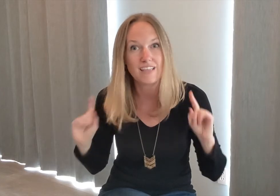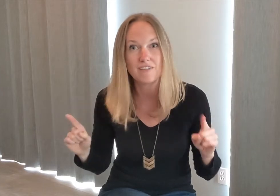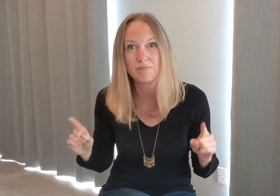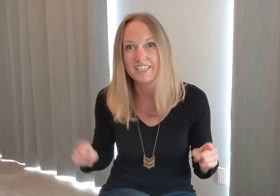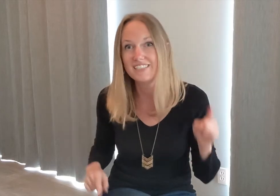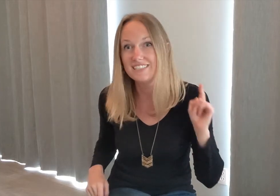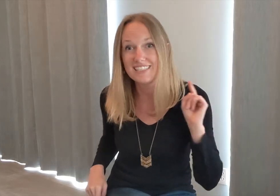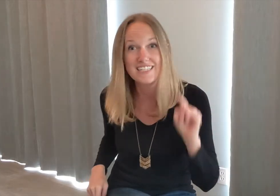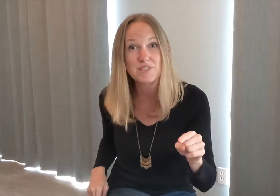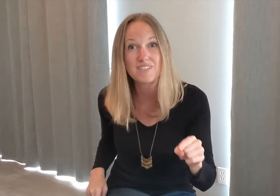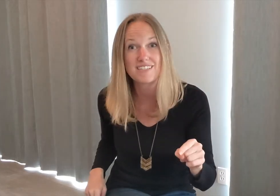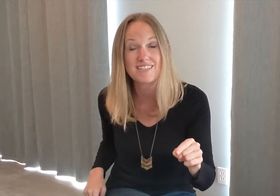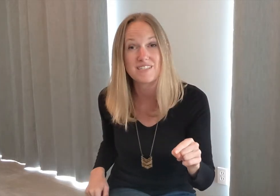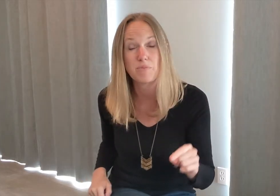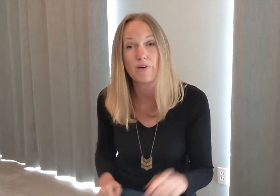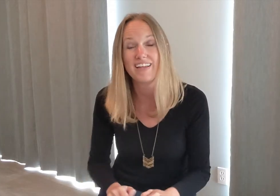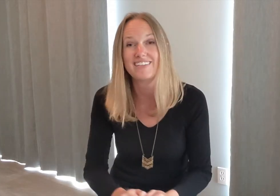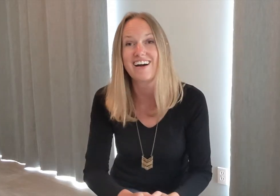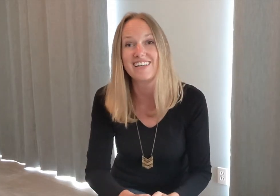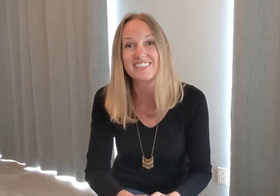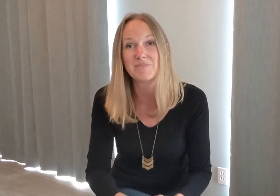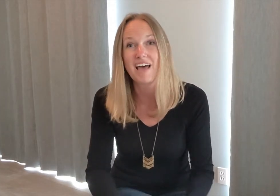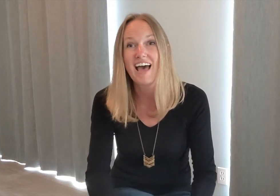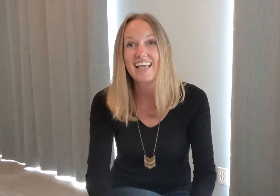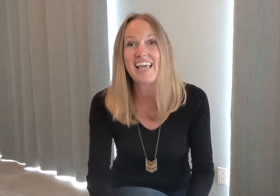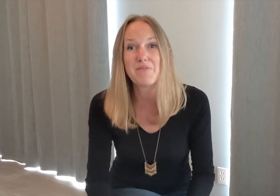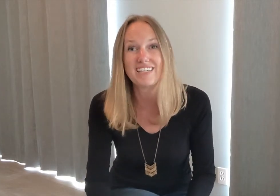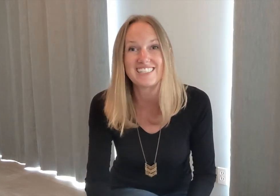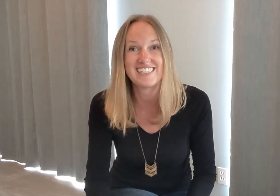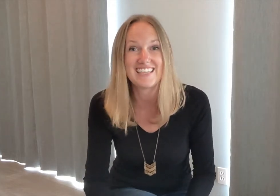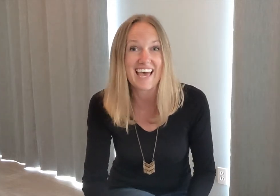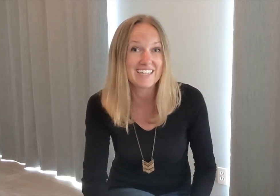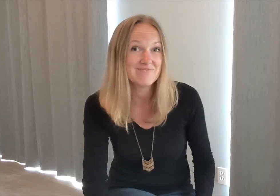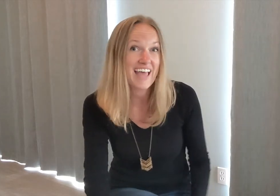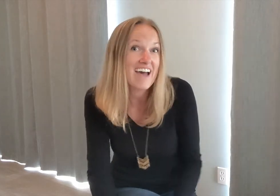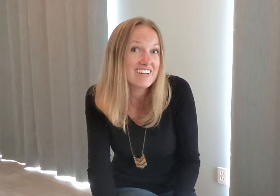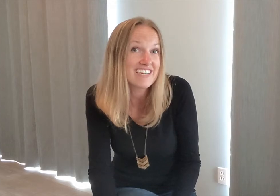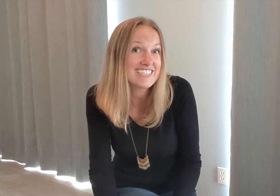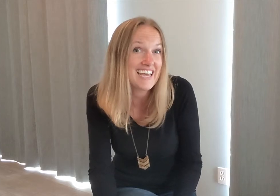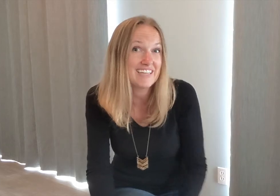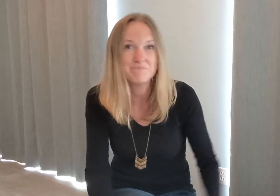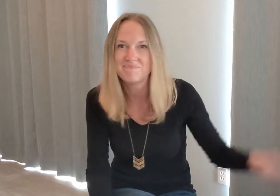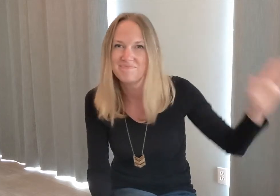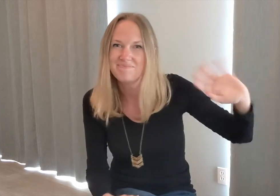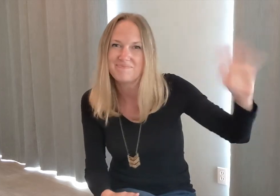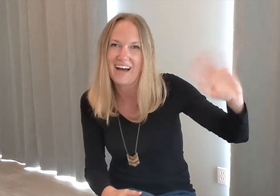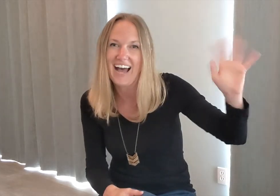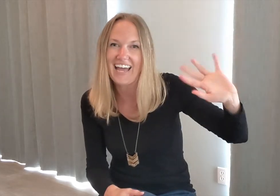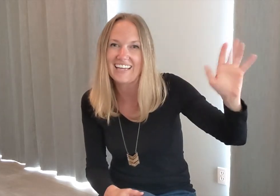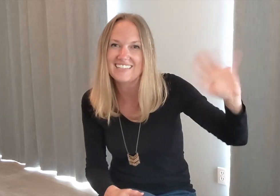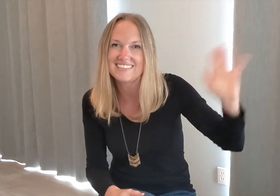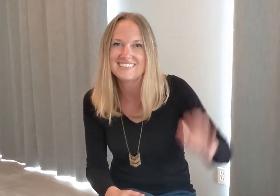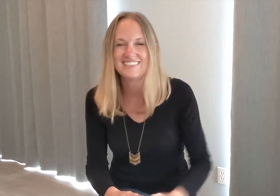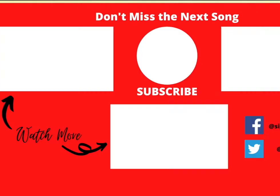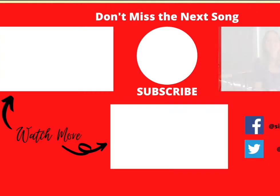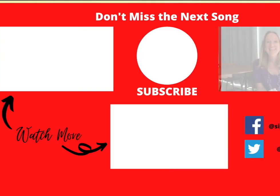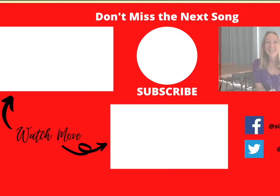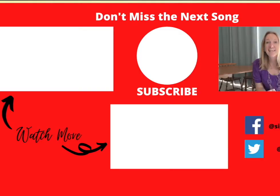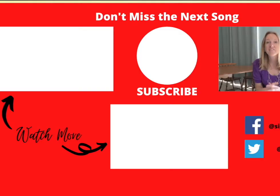love bridges, and this one doesn't disappoint. It's awesome. Can't wait to see you then. Have a great day. Bye. If you